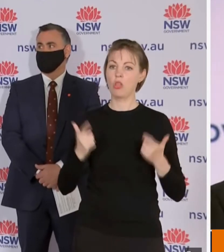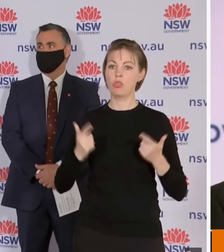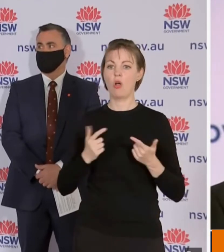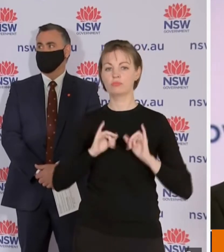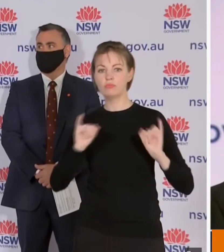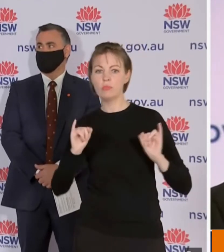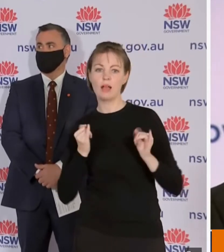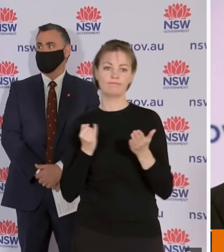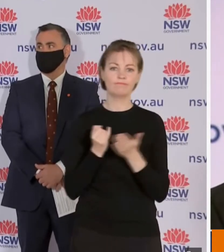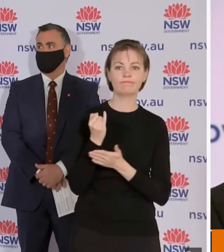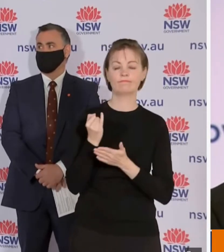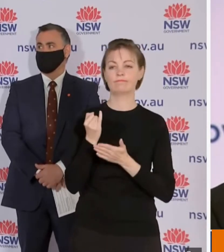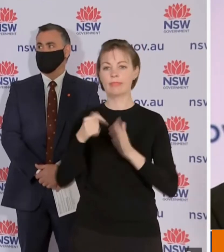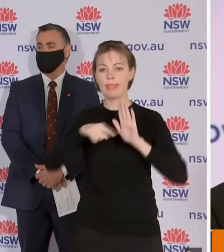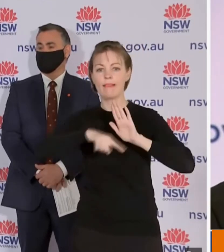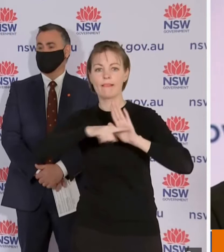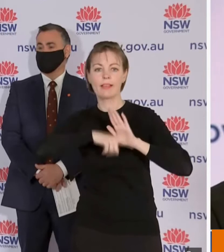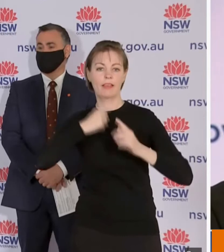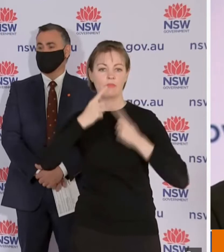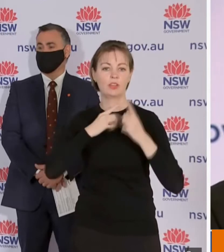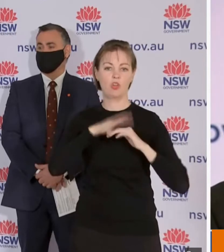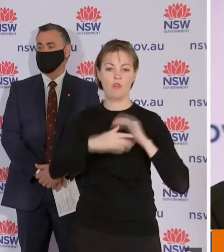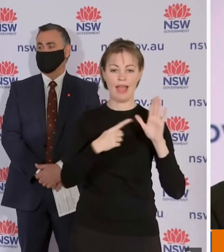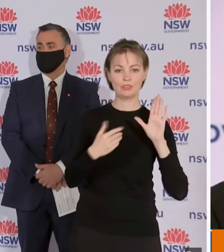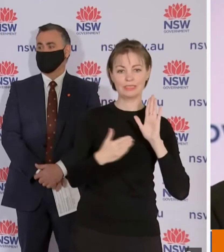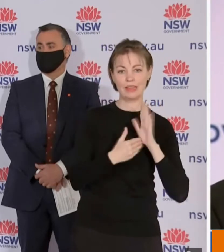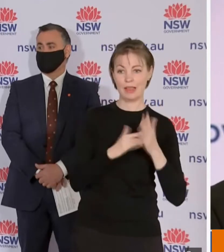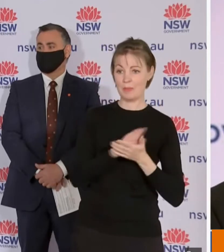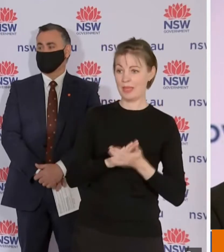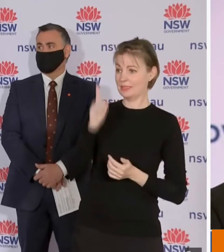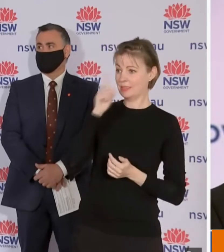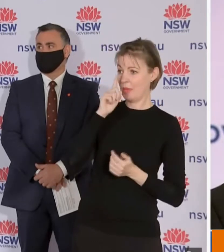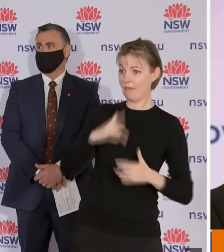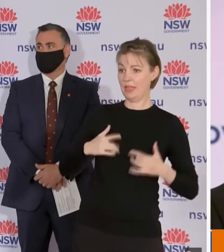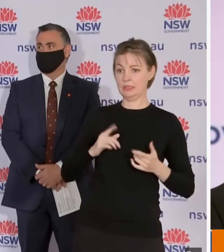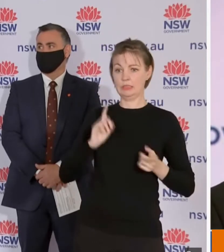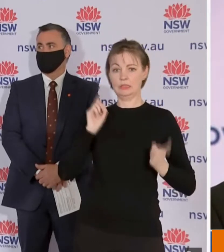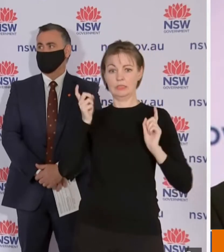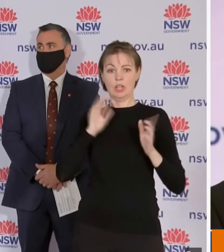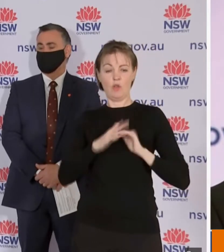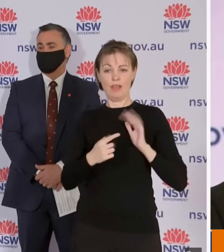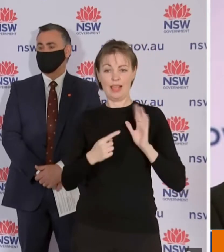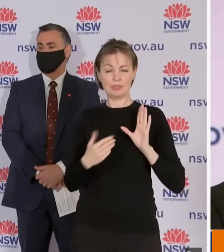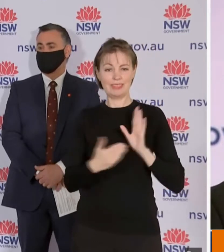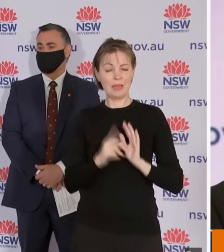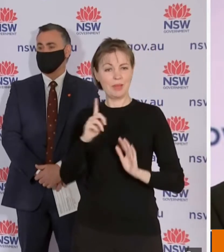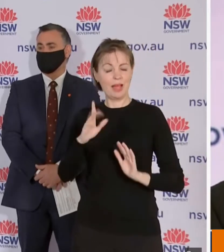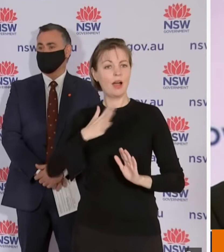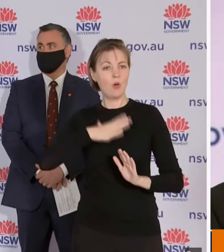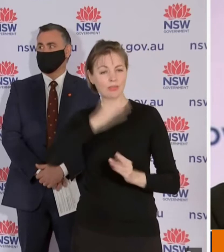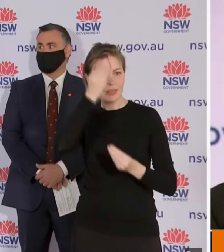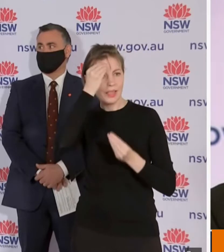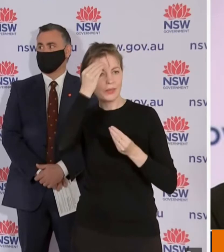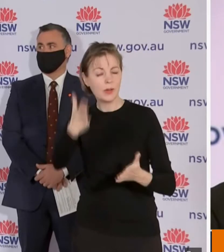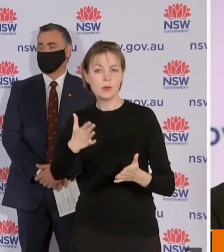to the broader community's understanding of just how important it is to get vaccinated from any vaccine that you're eligible to get. And as Health Minister here in New South Wales,